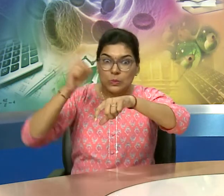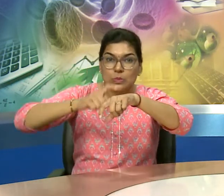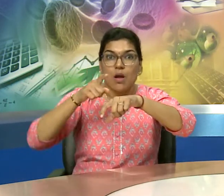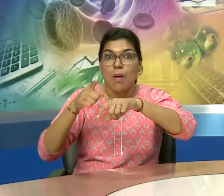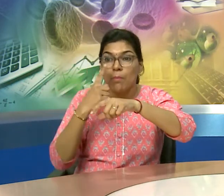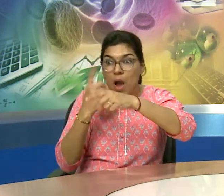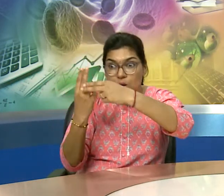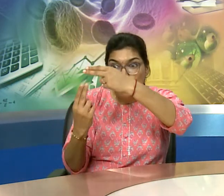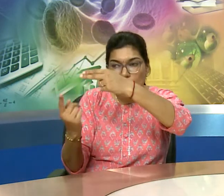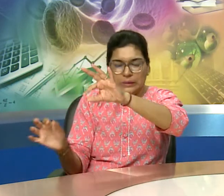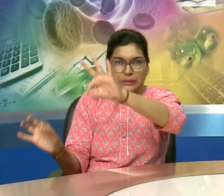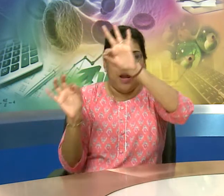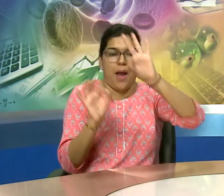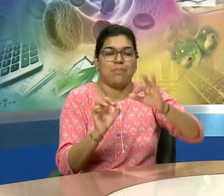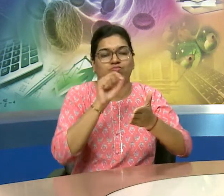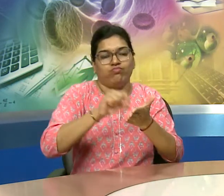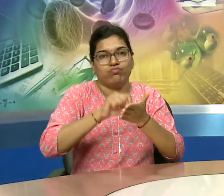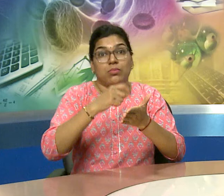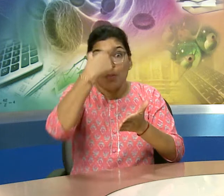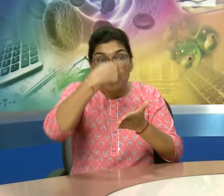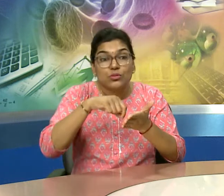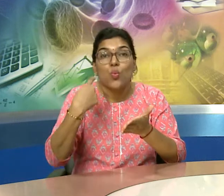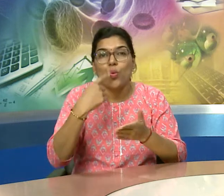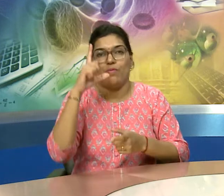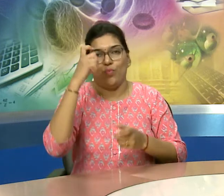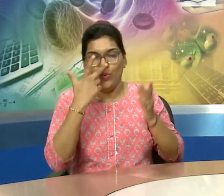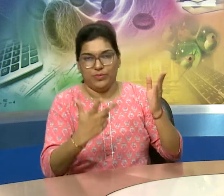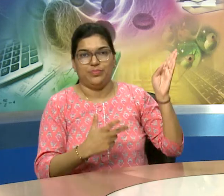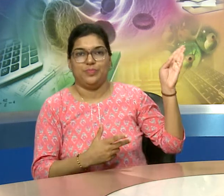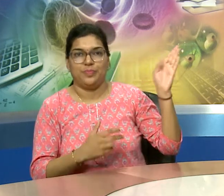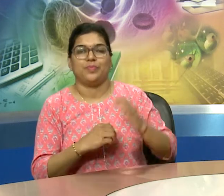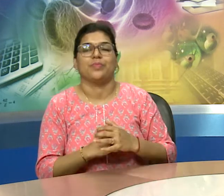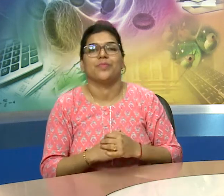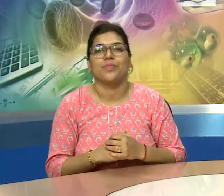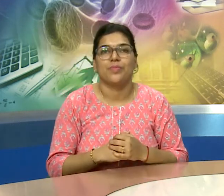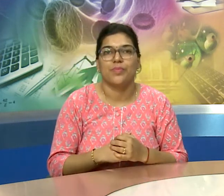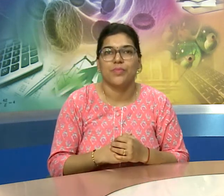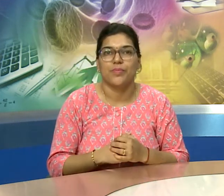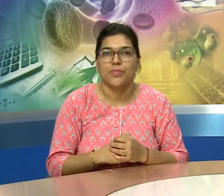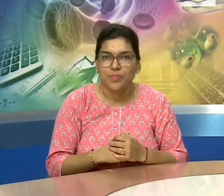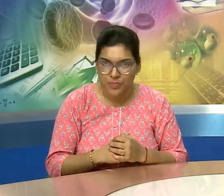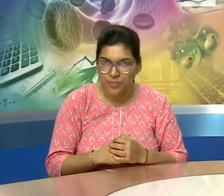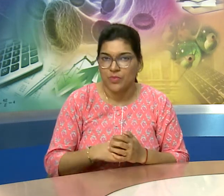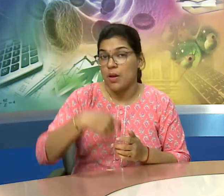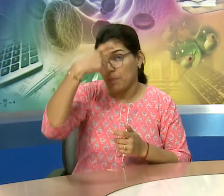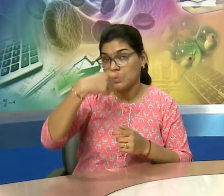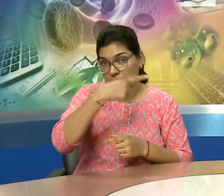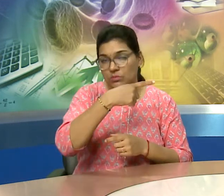This story is written by this person whose picture you can see